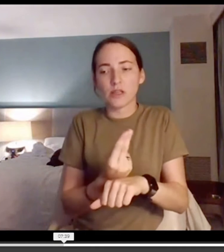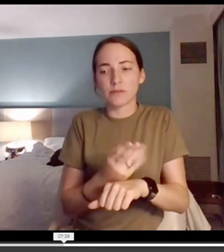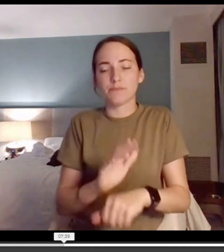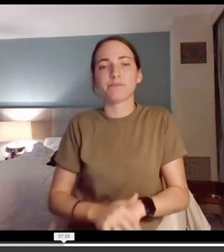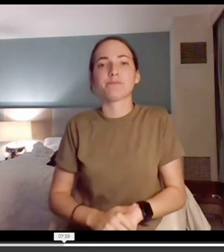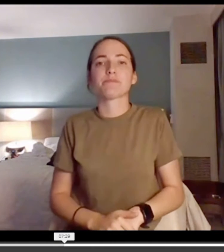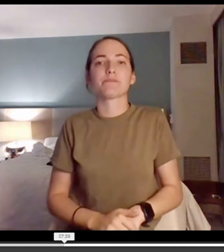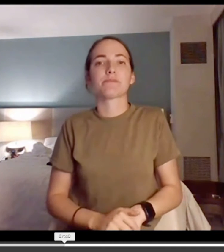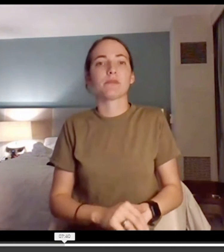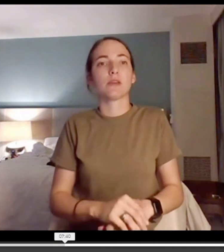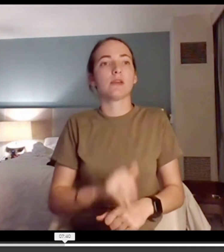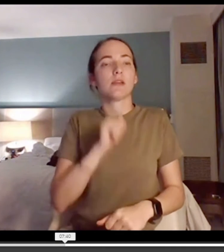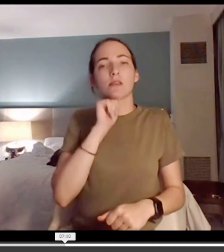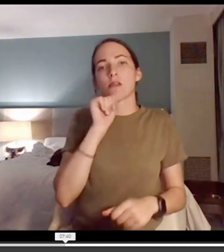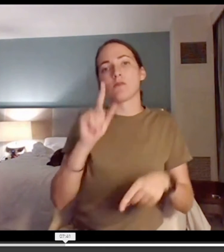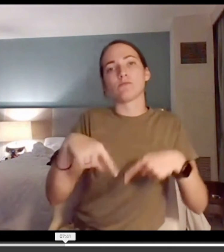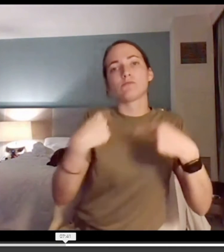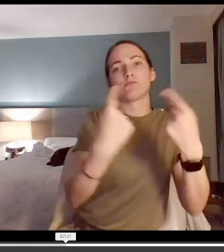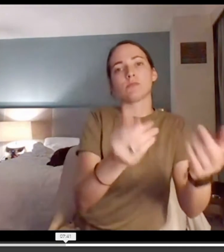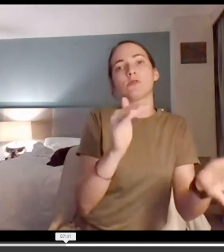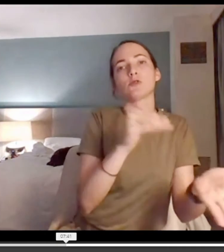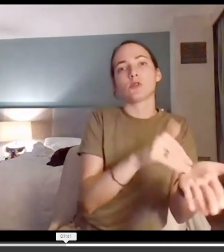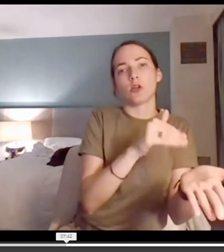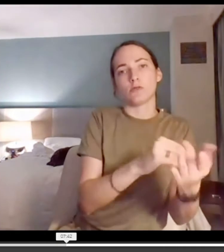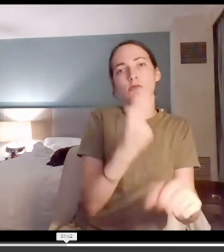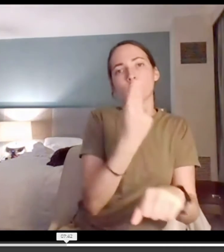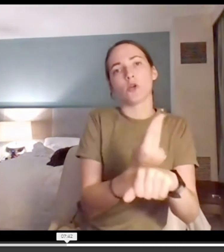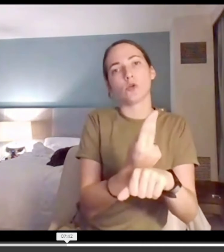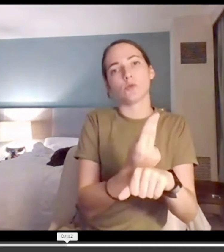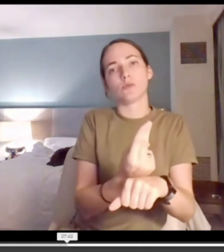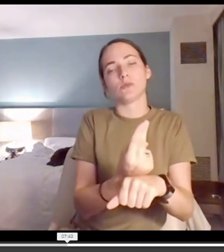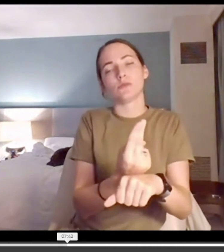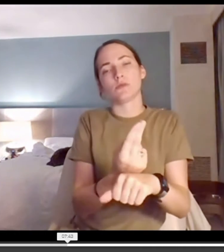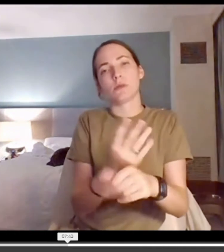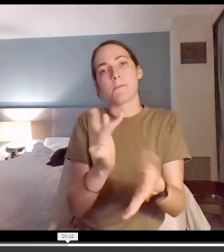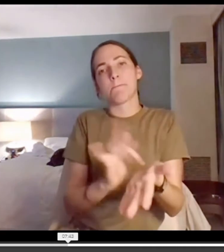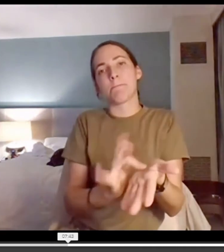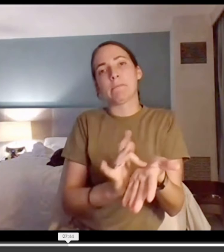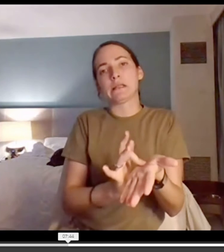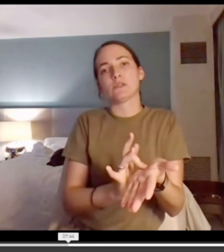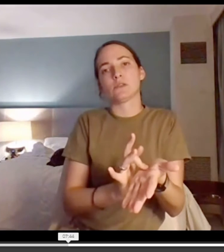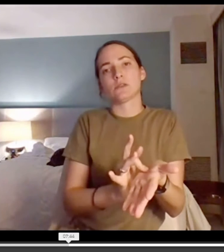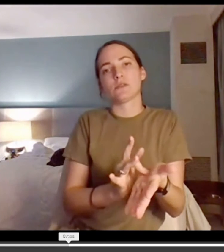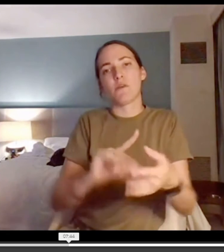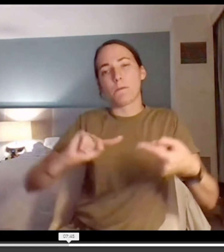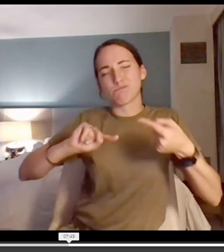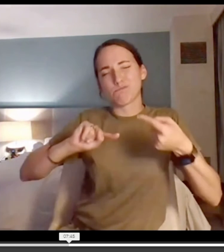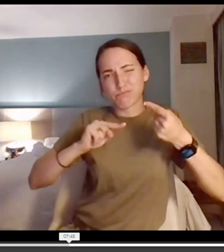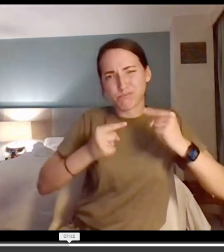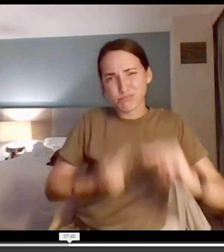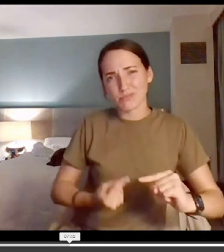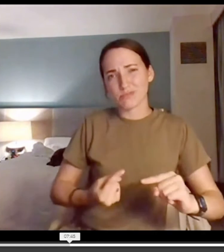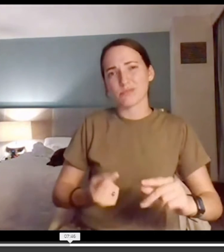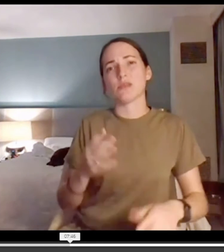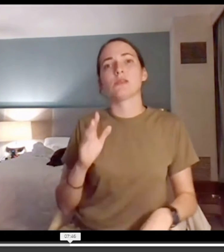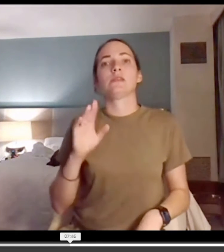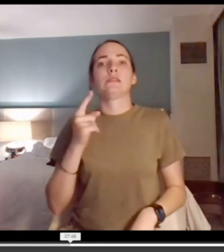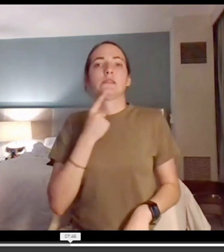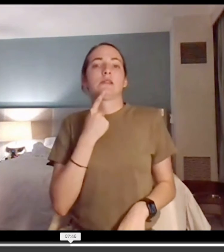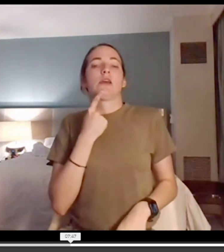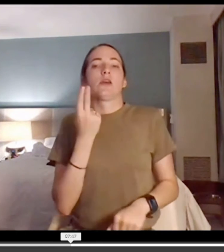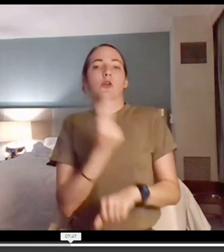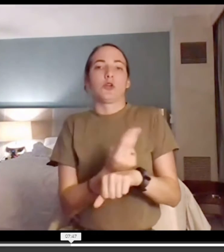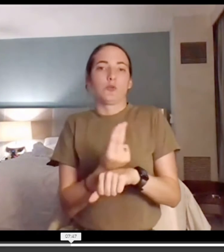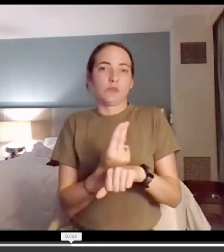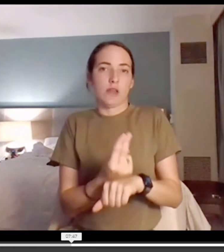medications for both those people. Judges will assume you're selling the medications. That will destroy your credibility, and it's more likely than not you're going to lose your